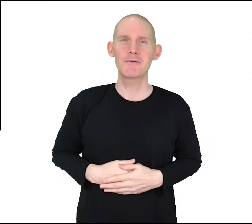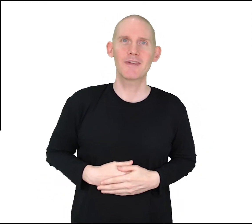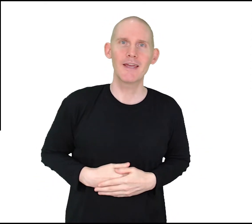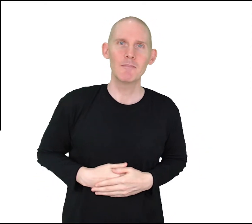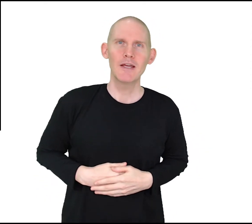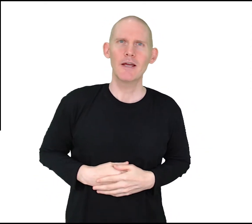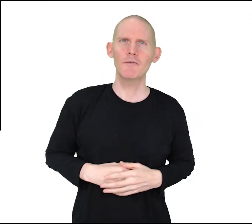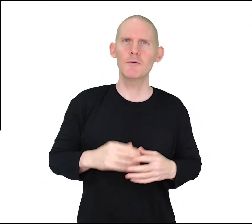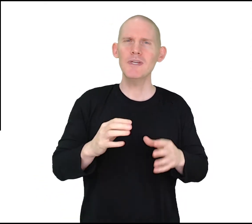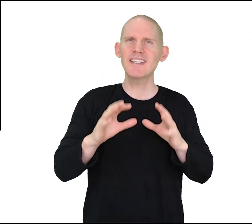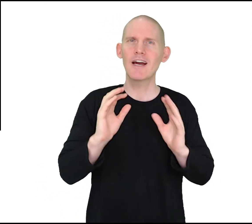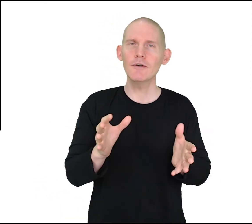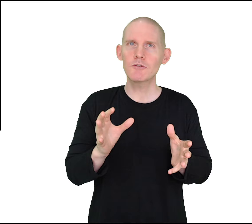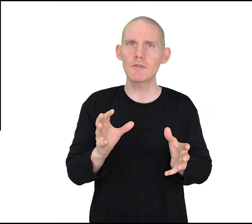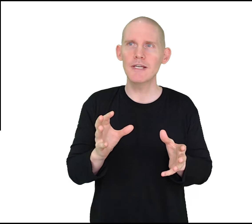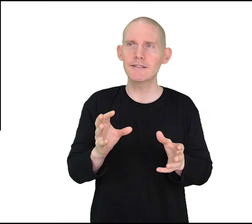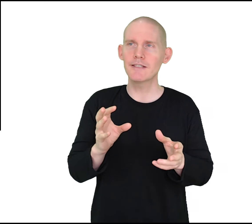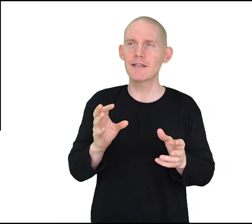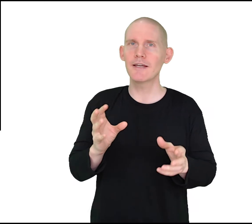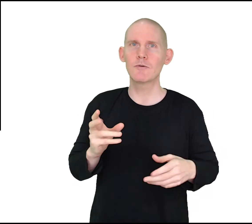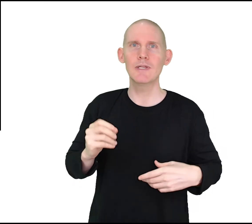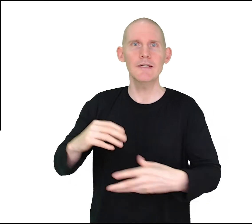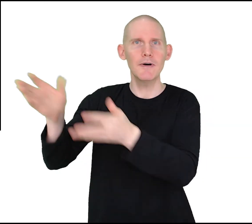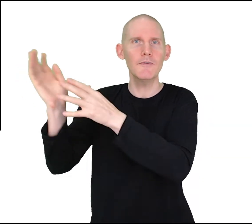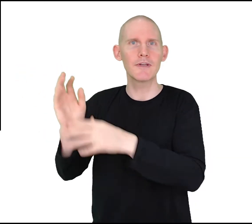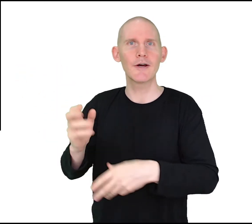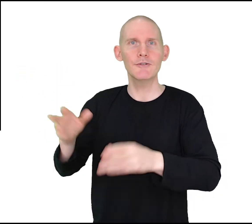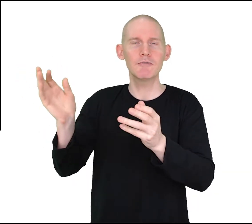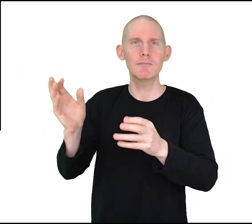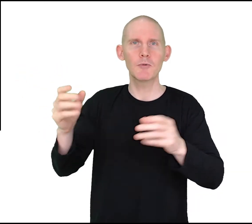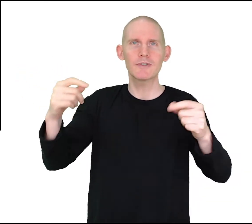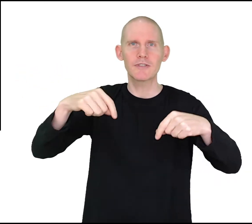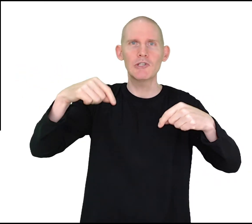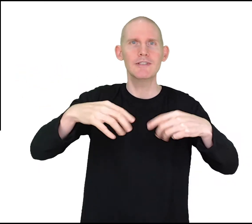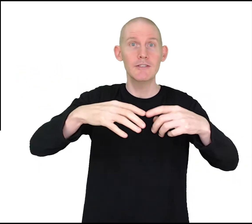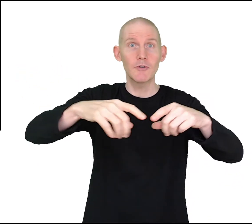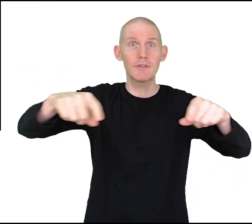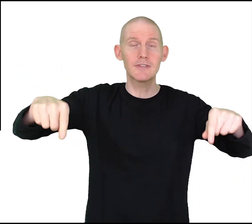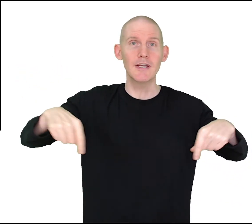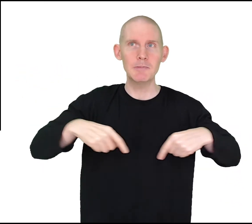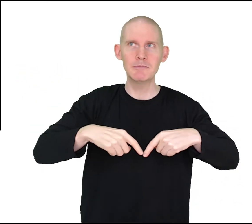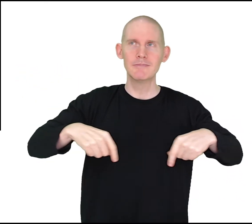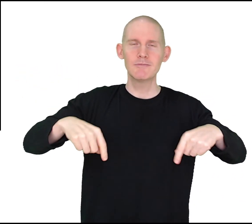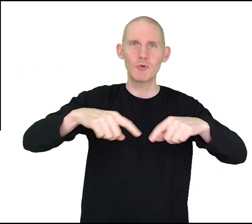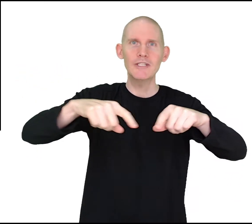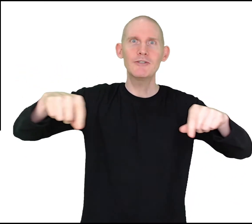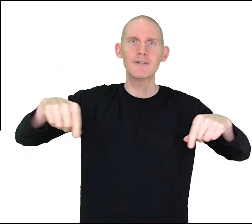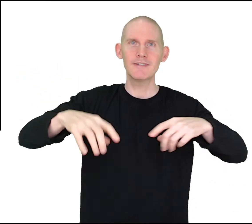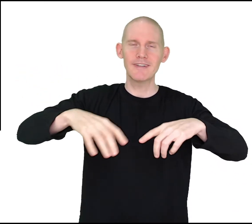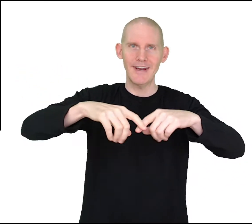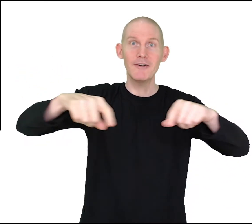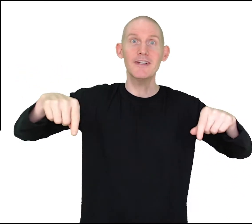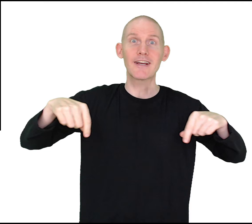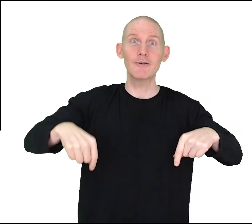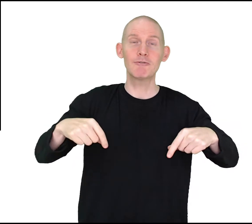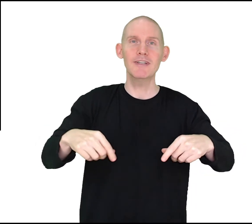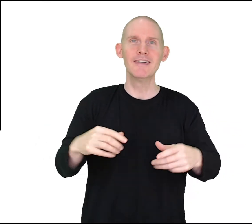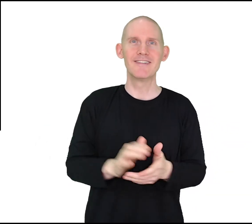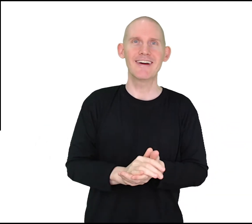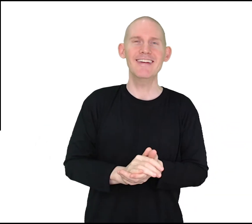Okay. Now, if you mean country, as in like we live out in the country, but we're still in, the same regional area country, right? But